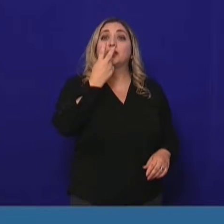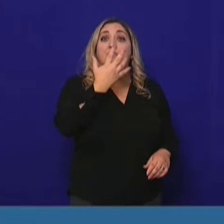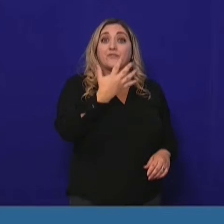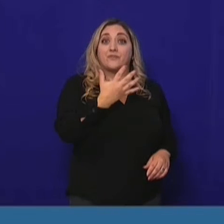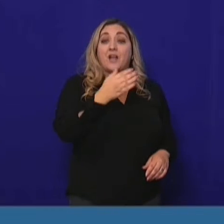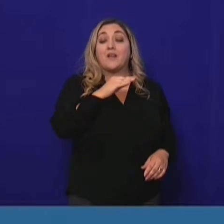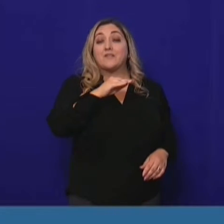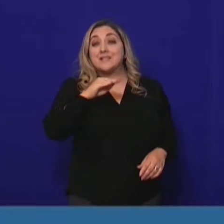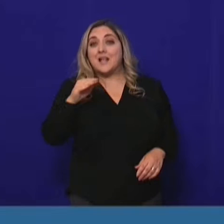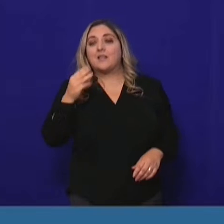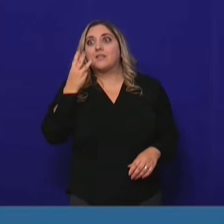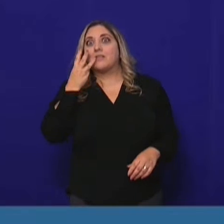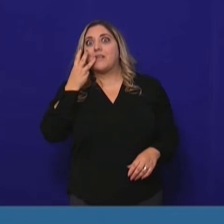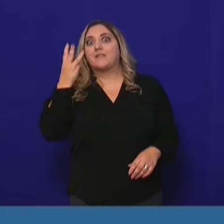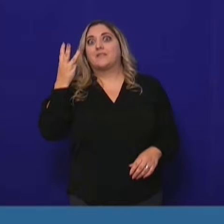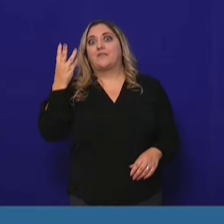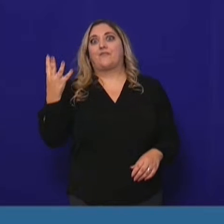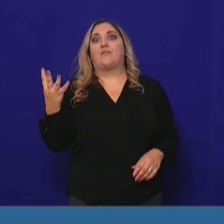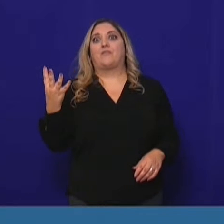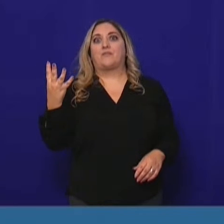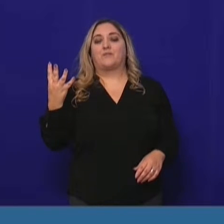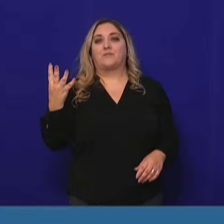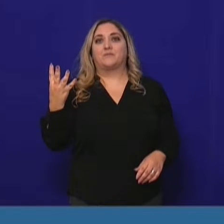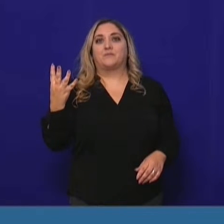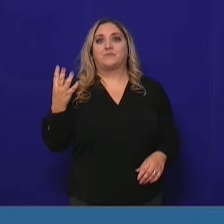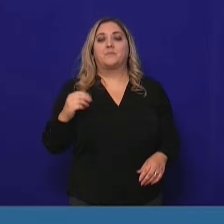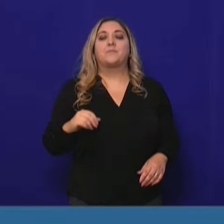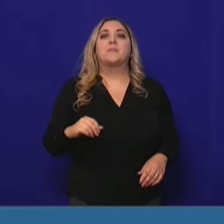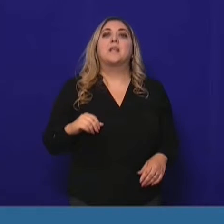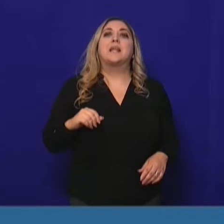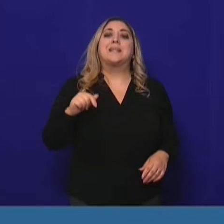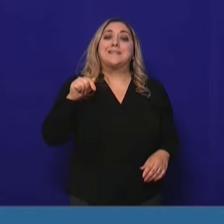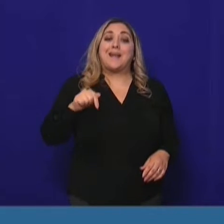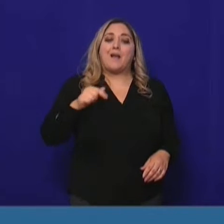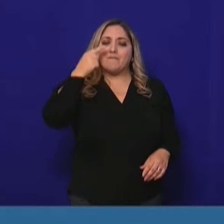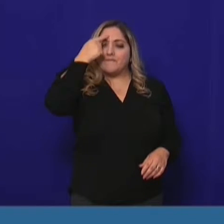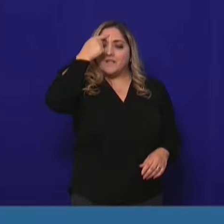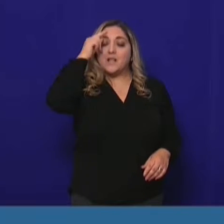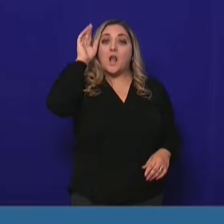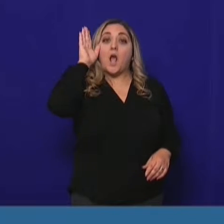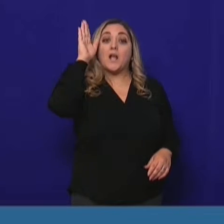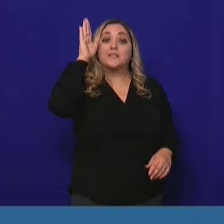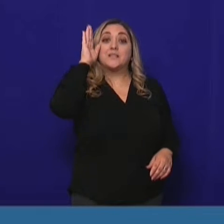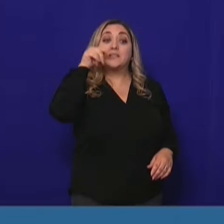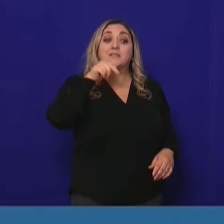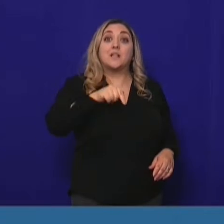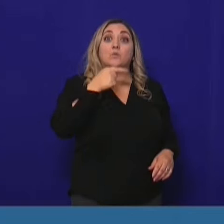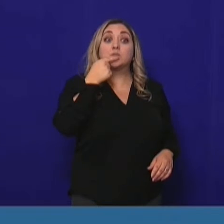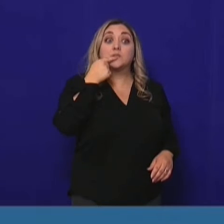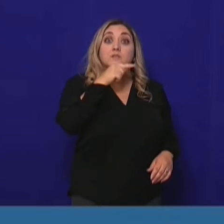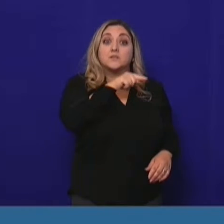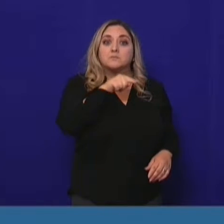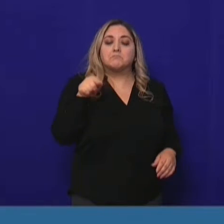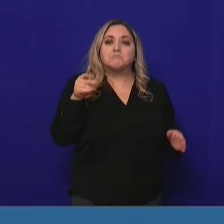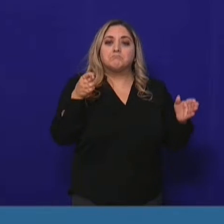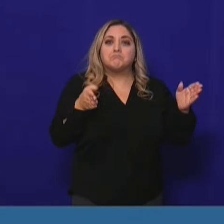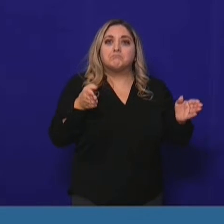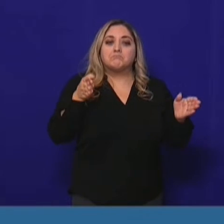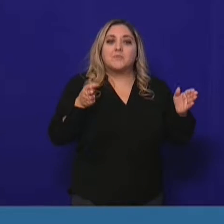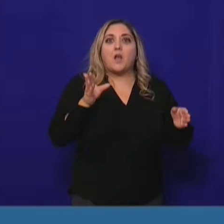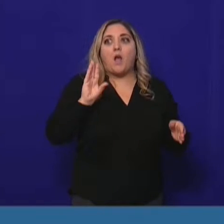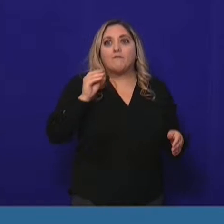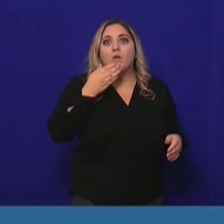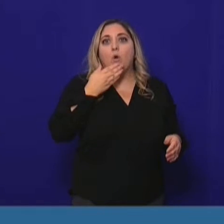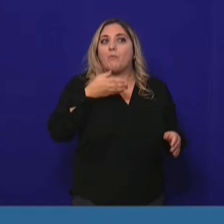u 34 sena u hawnhekk rridu noqogħdu attenti għaliex propju dawn nies ikunu nies l-iktar li jistgħu jkunu